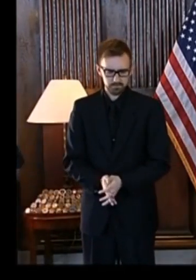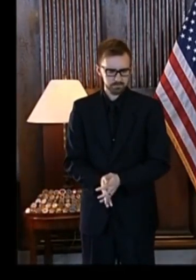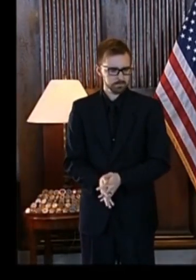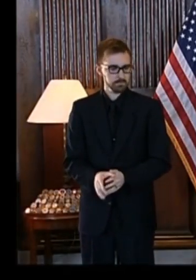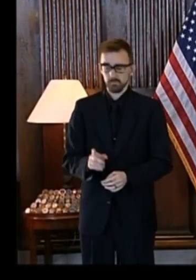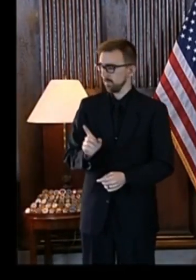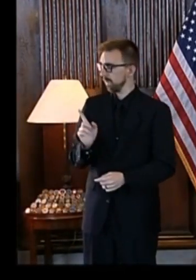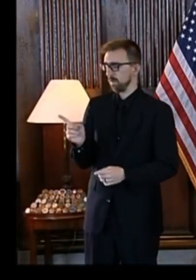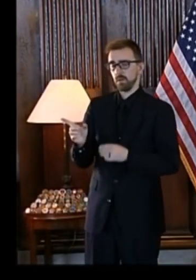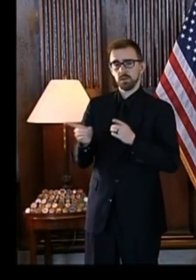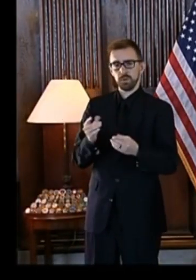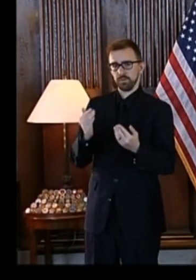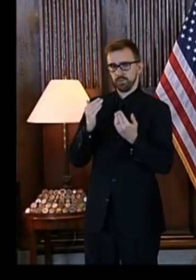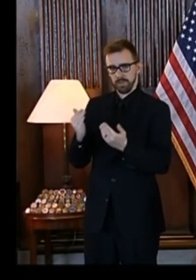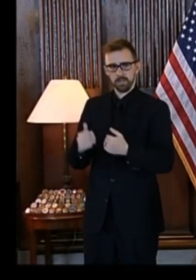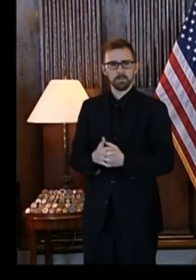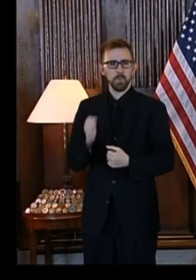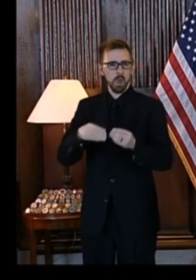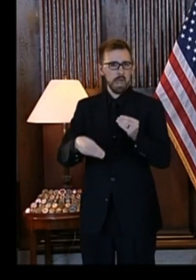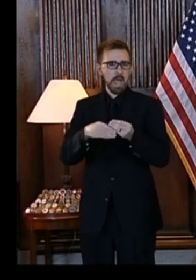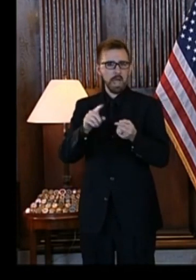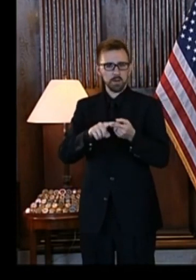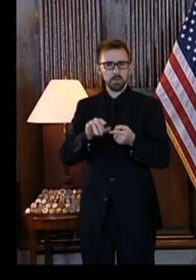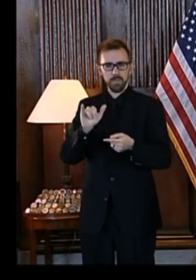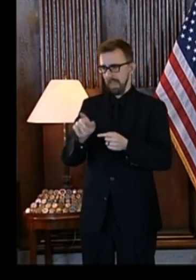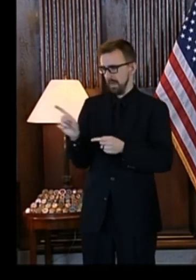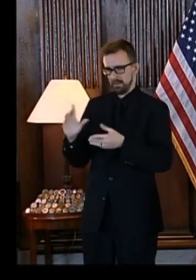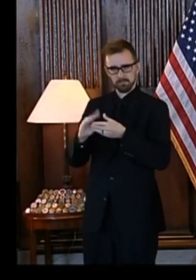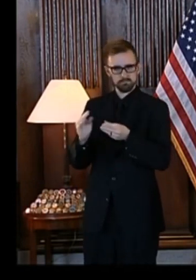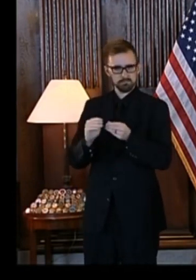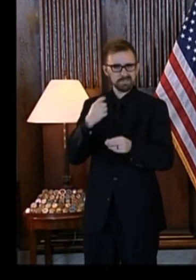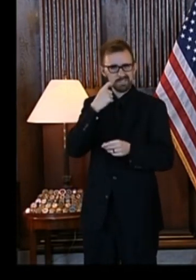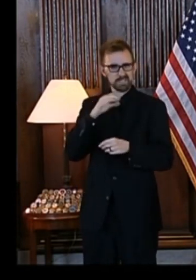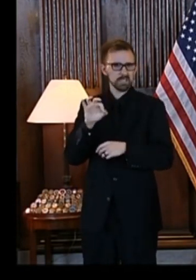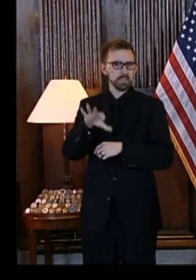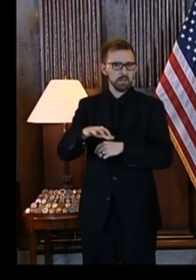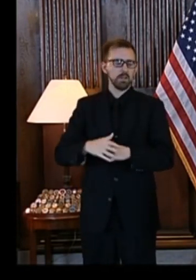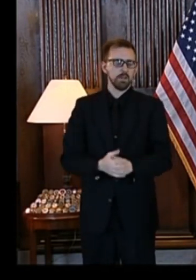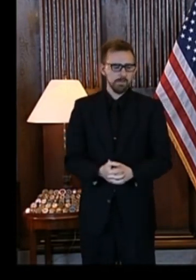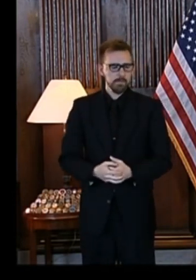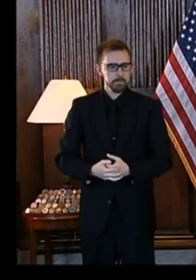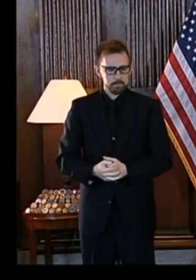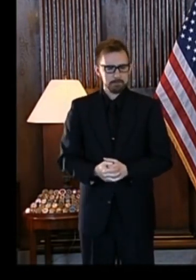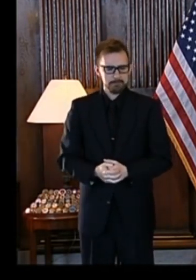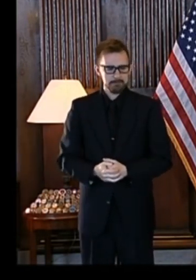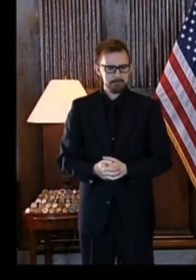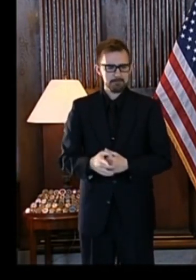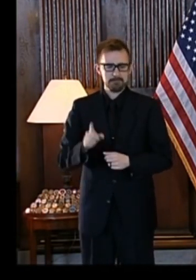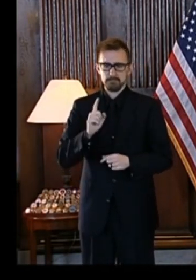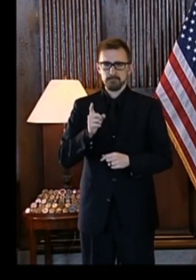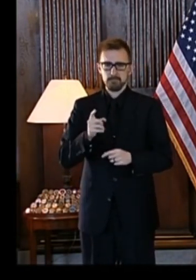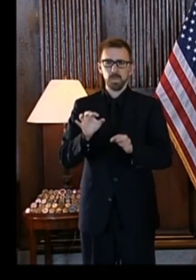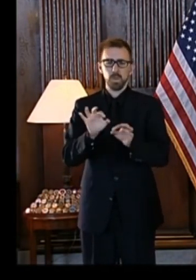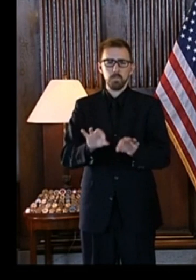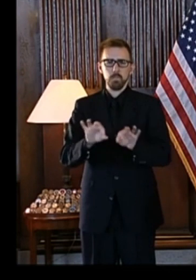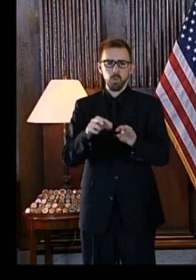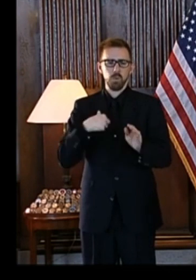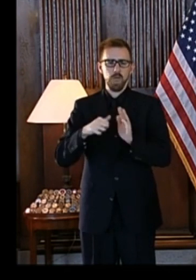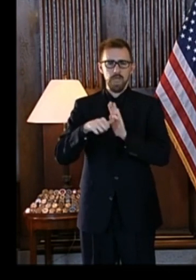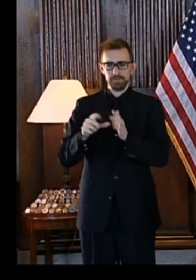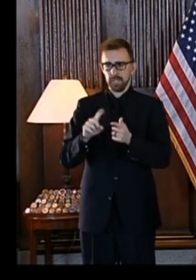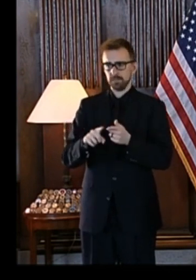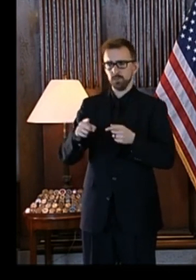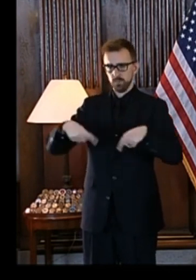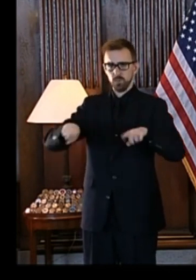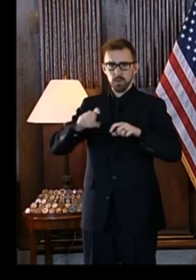Director, thank you very much. I might just want to add to Director McKenna's statement that he made there, how important it is that I've emphasized to him